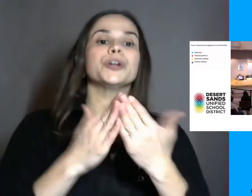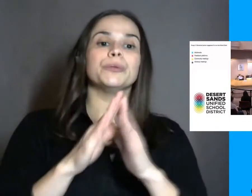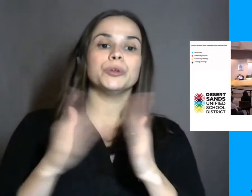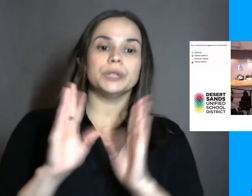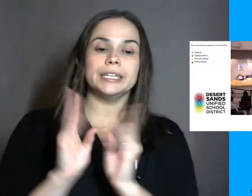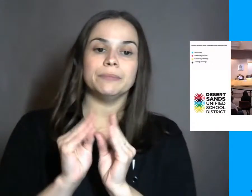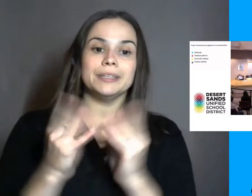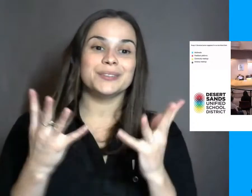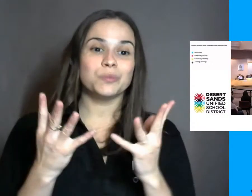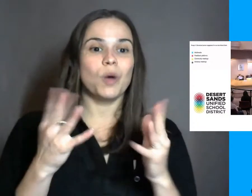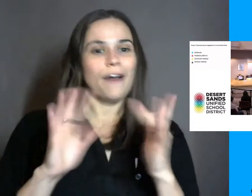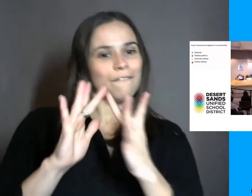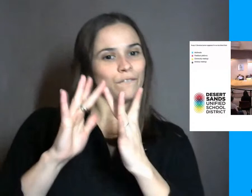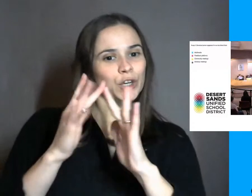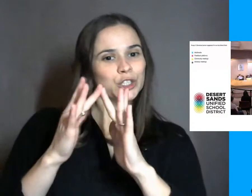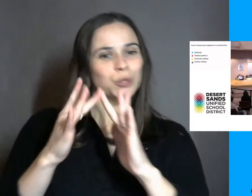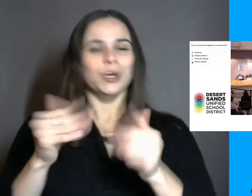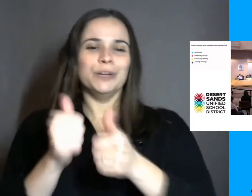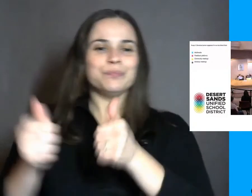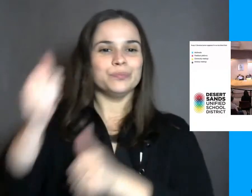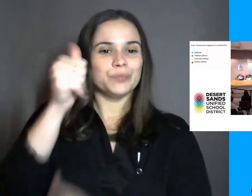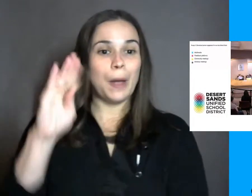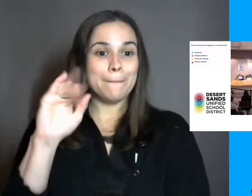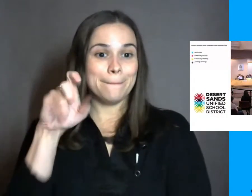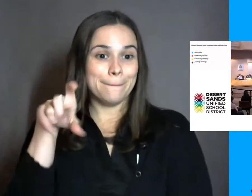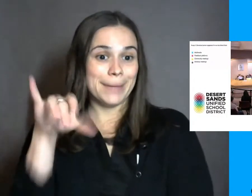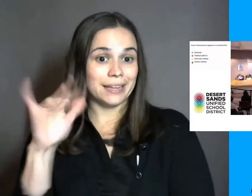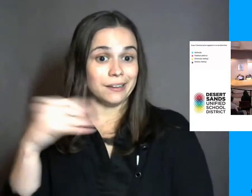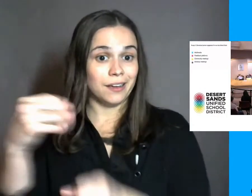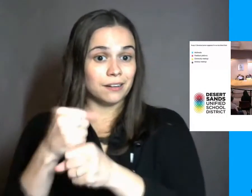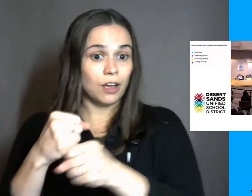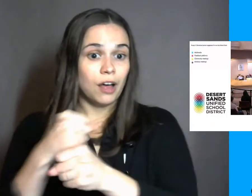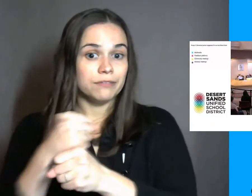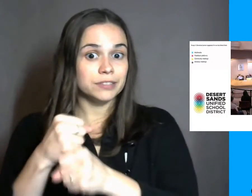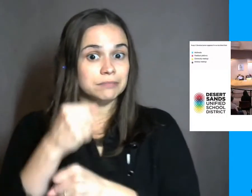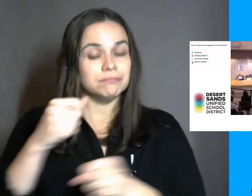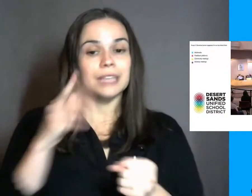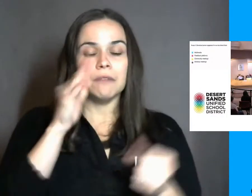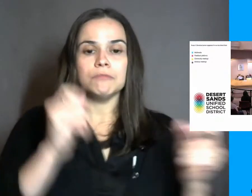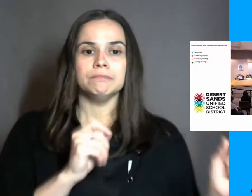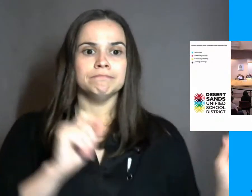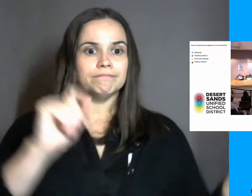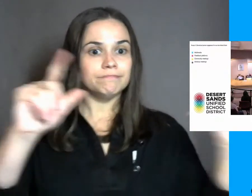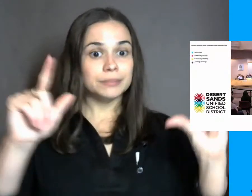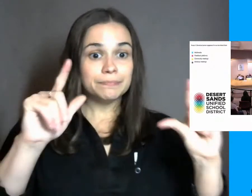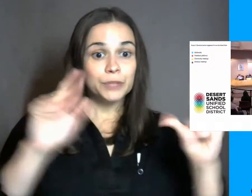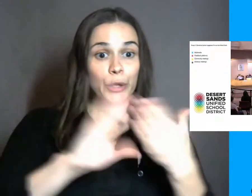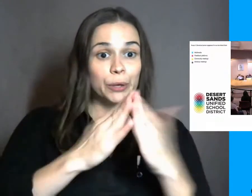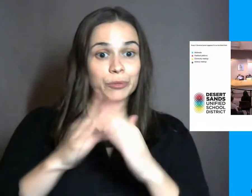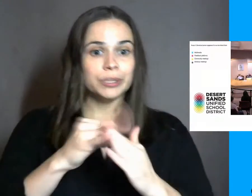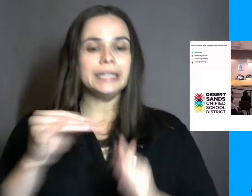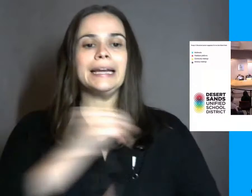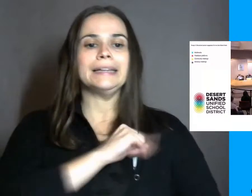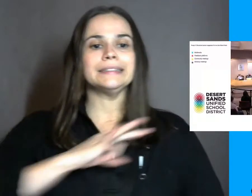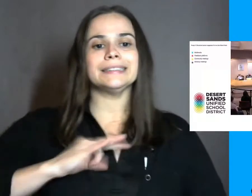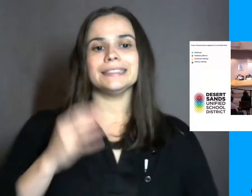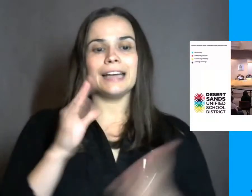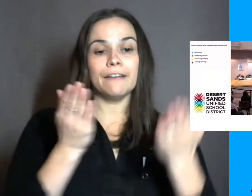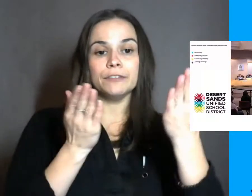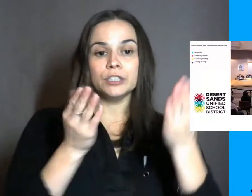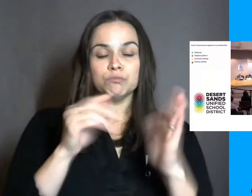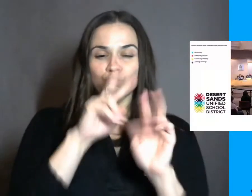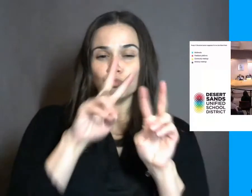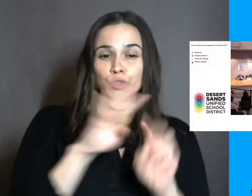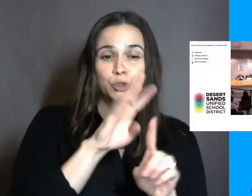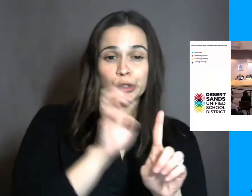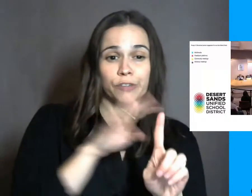and Coffee launch that launched the community and staff survey regarding the 2021 school opening plan.